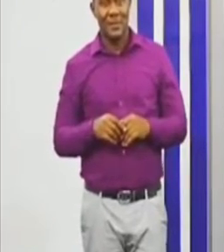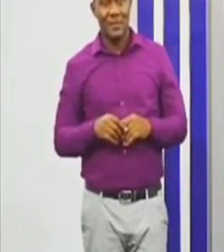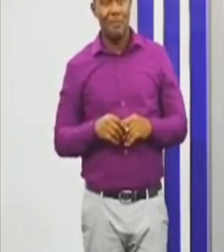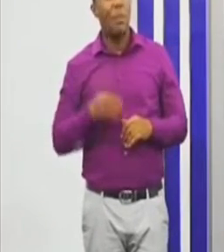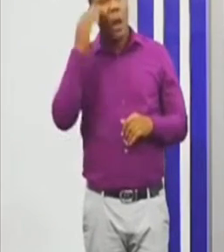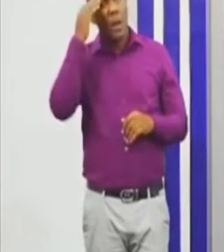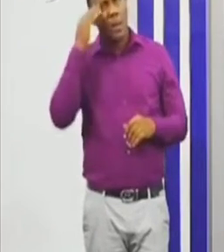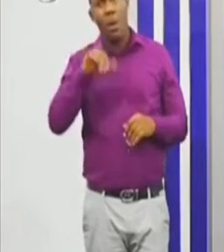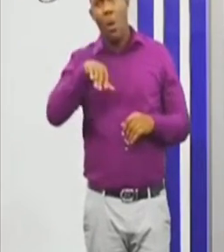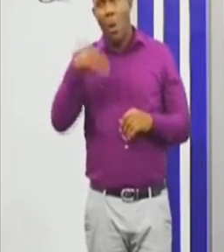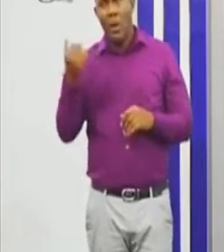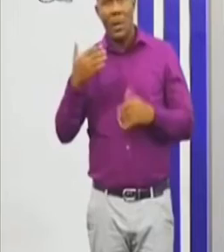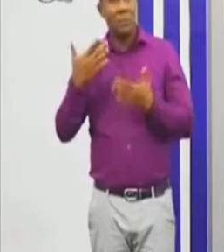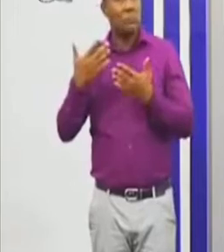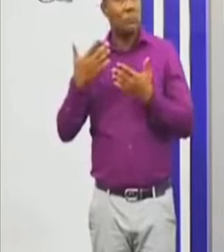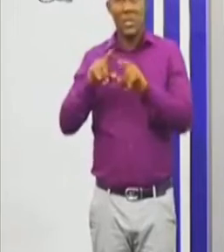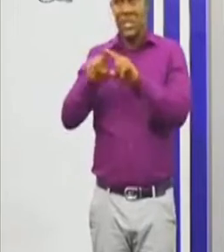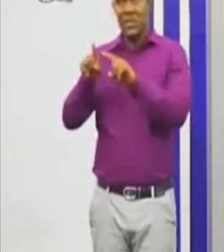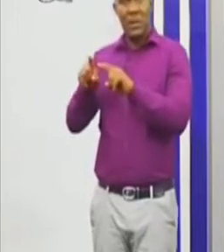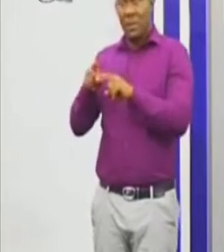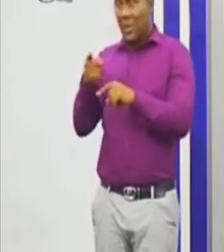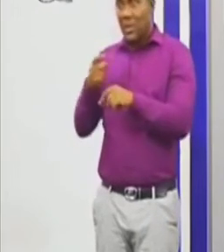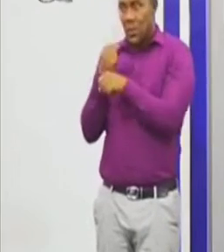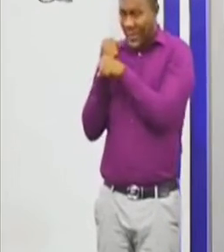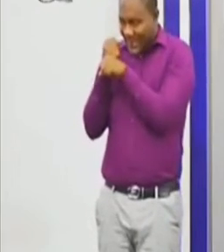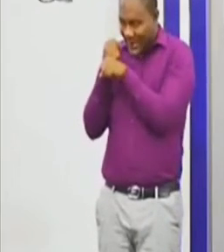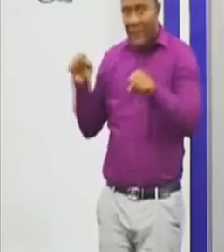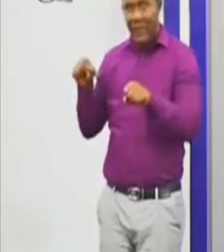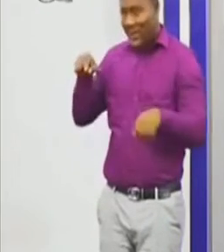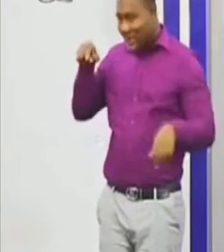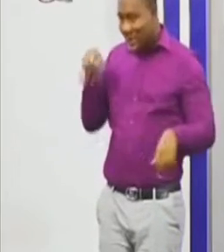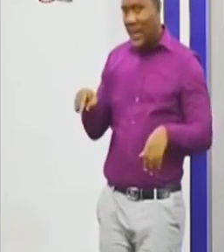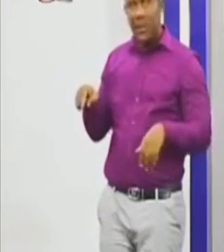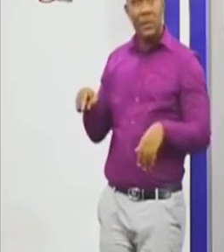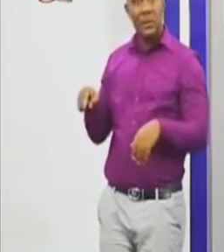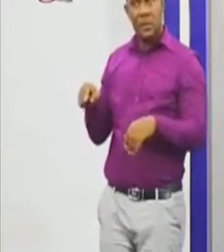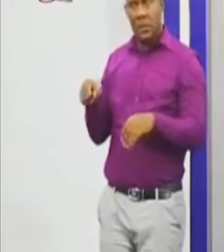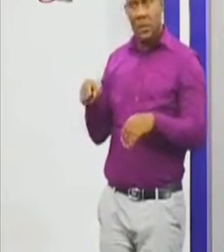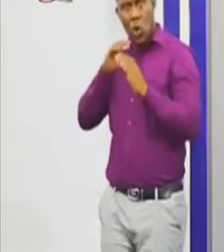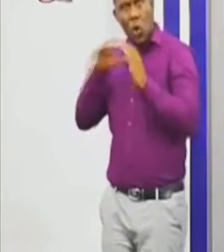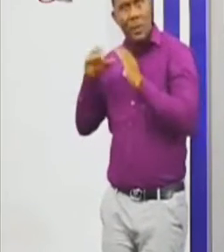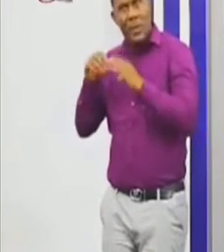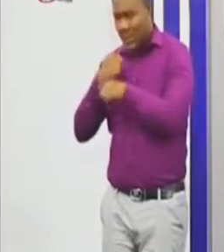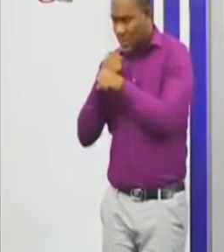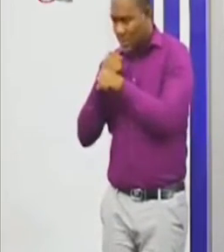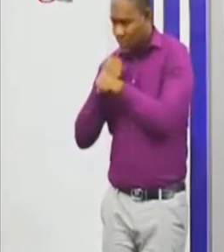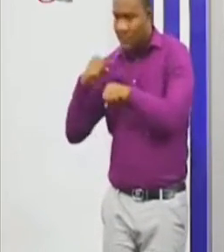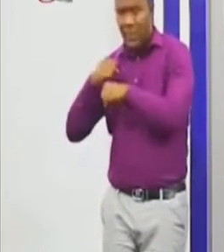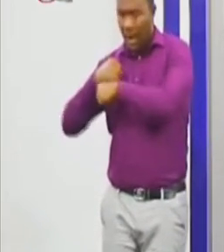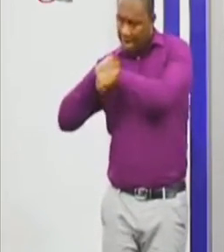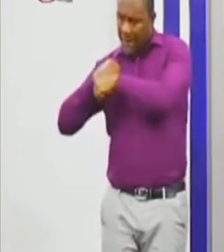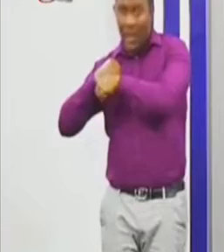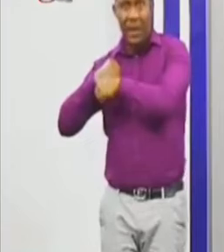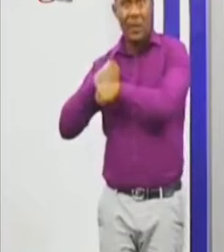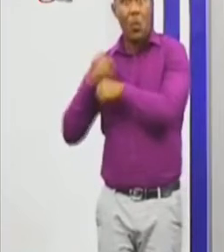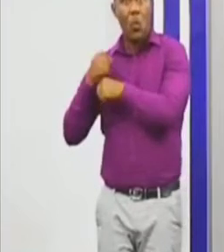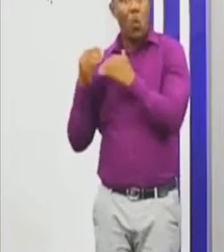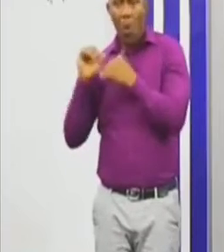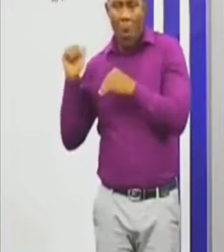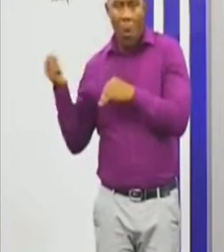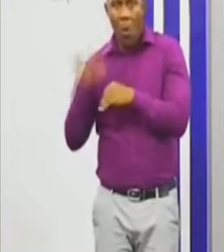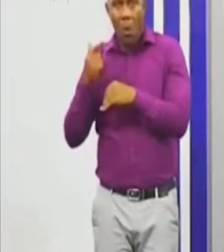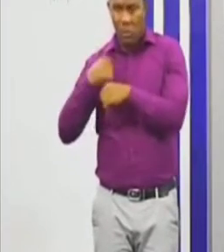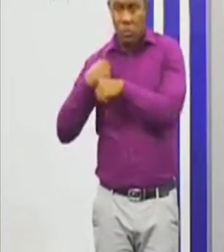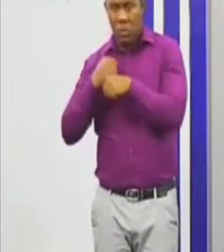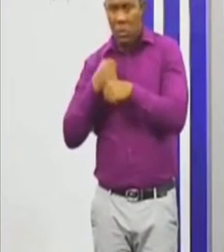meaning say other platforms will have a secure platform ya bambon hyehyɛ wɔn ho nyinaa yɛayɛ